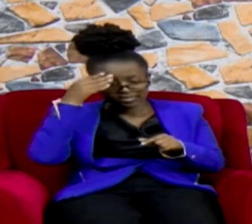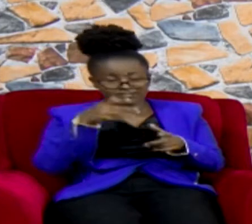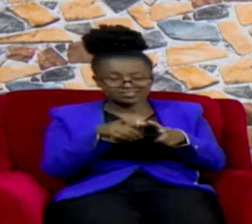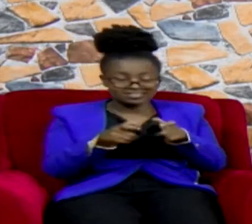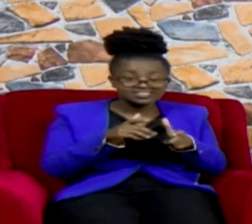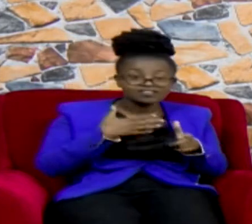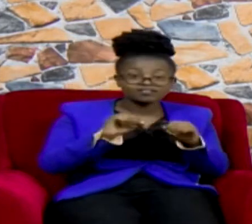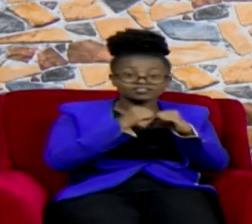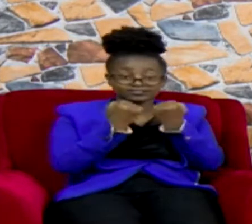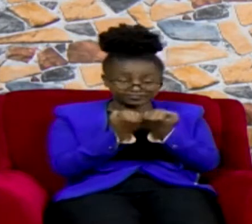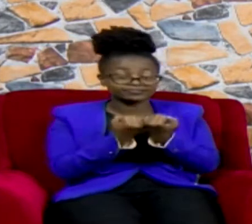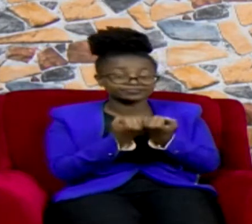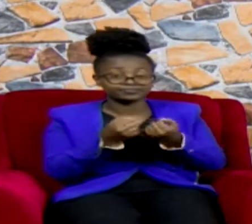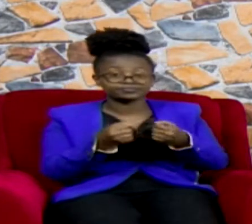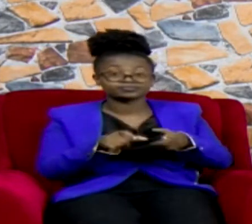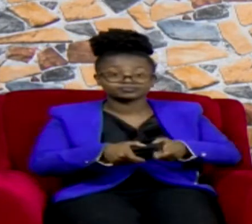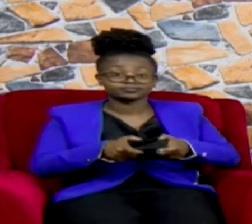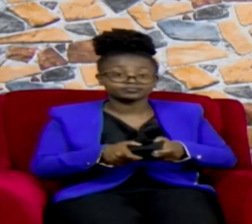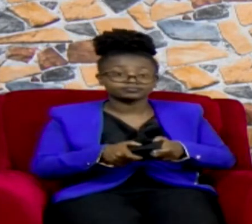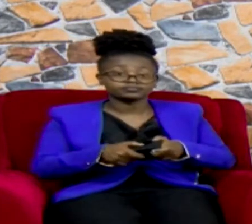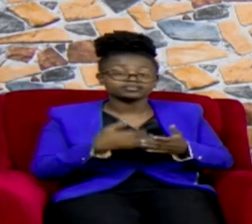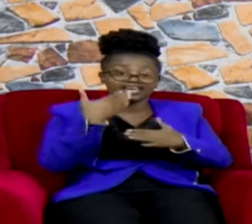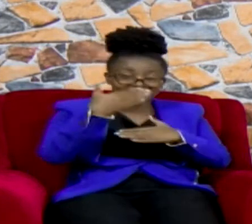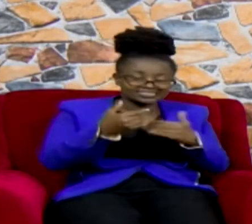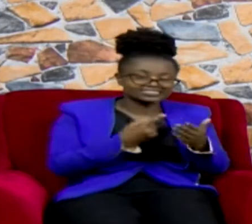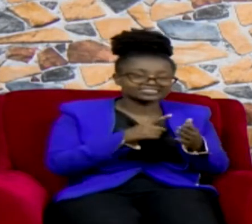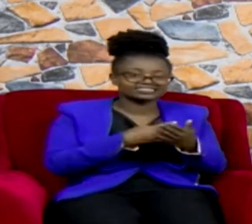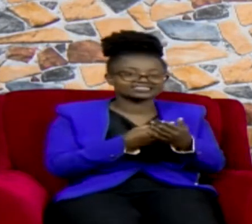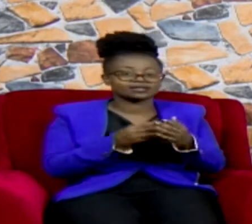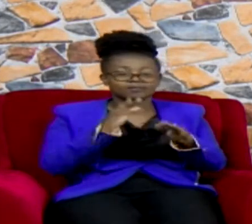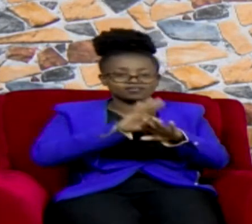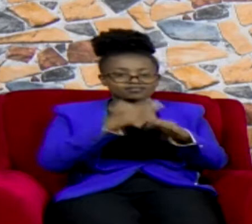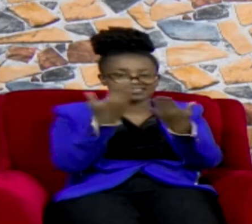messages on our social media pages also. So until next time, it's good